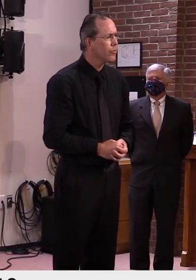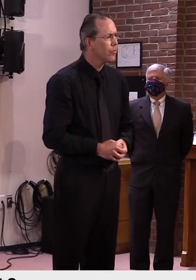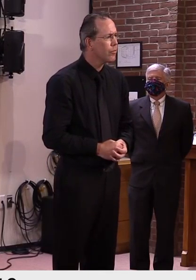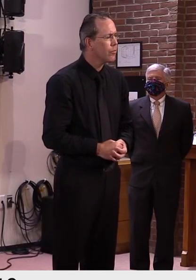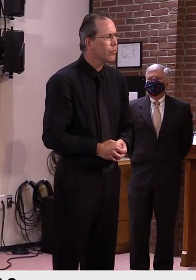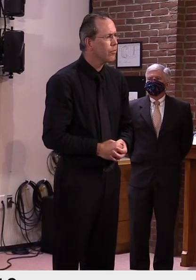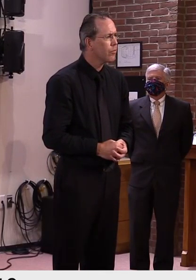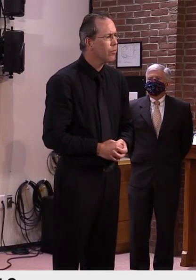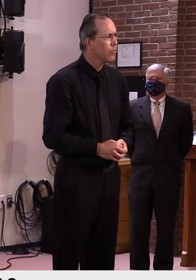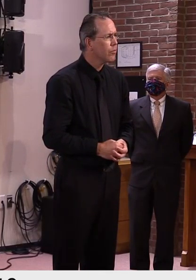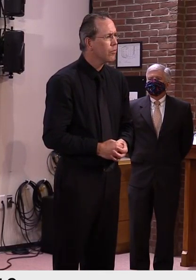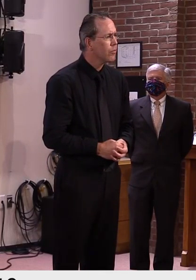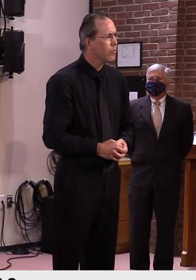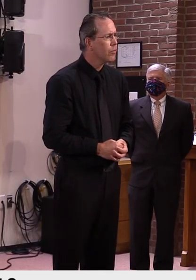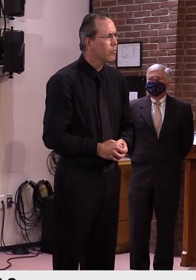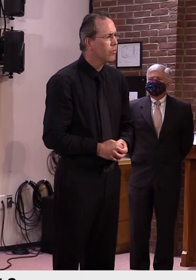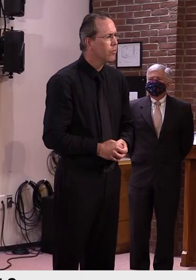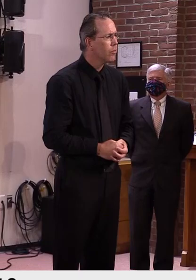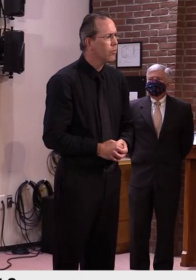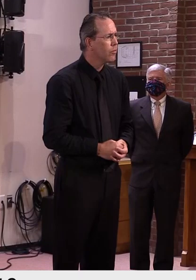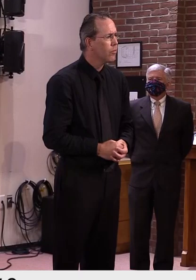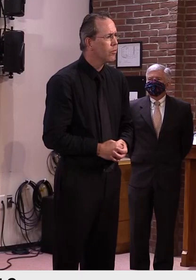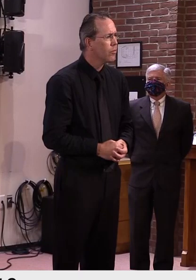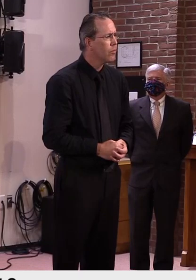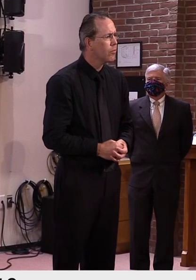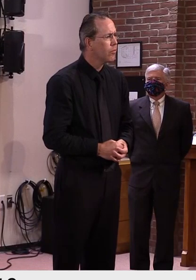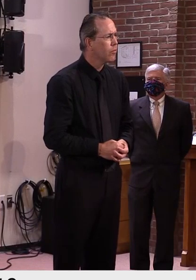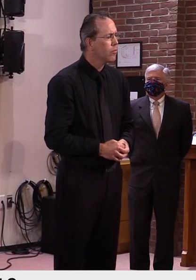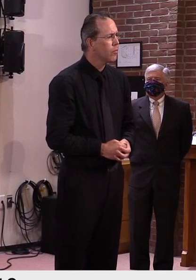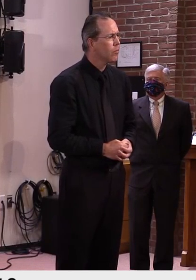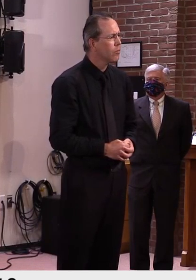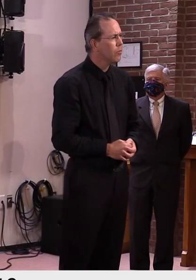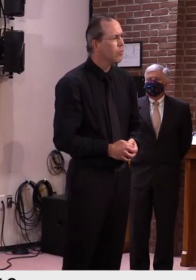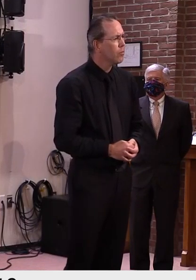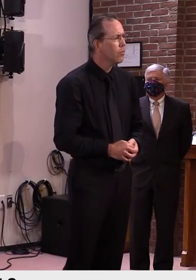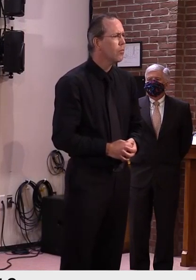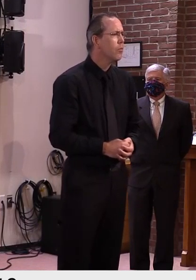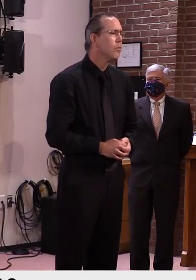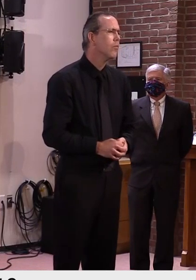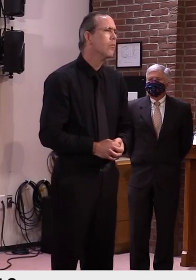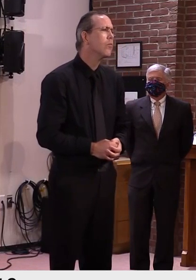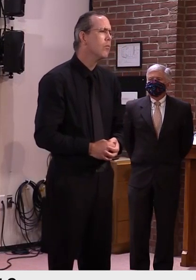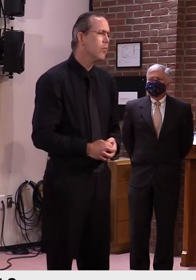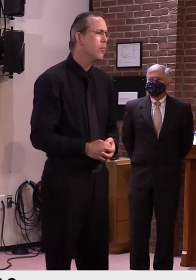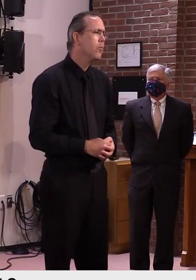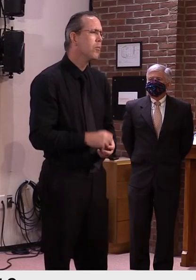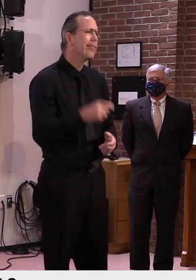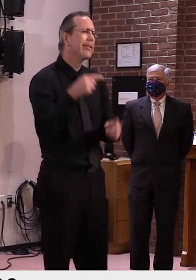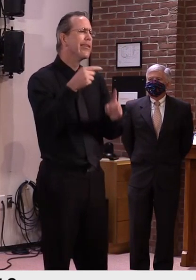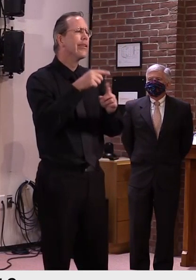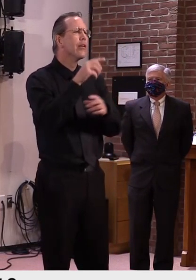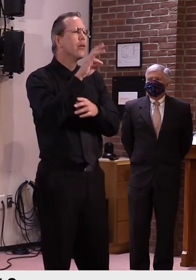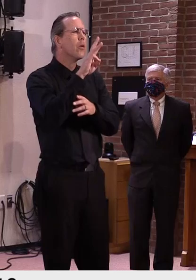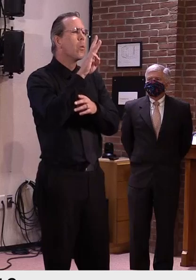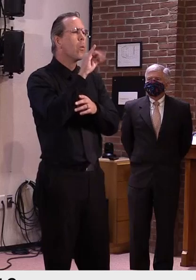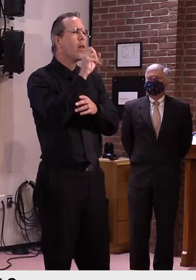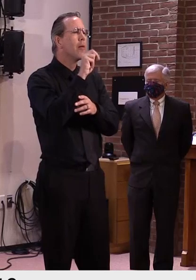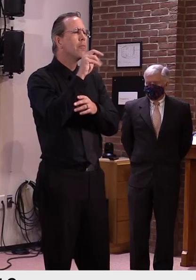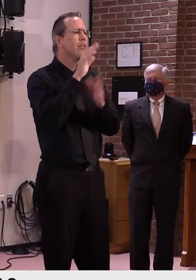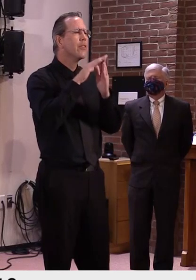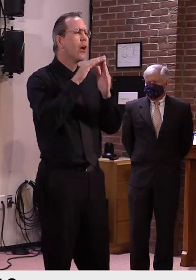report of school cases, which says that it was last updated September 18th. Is that going to be updated on a